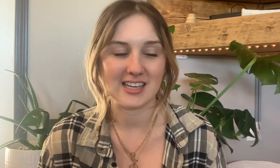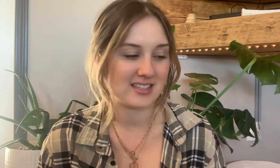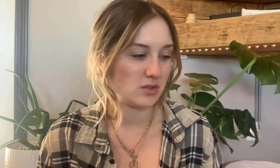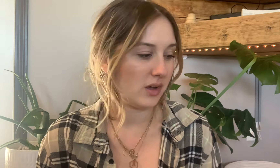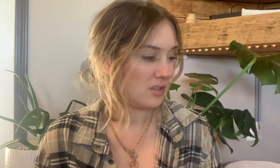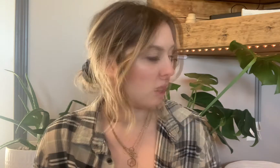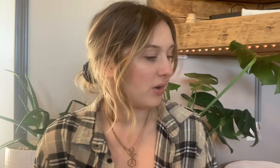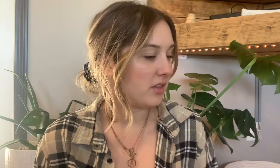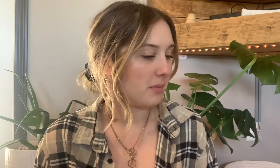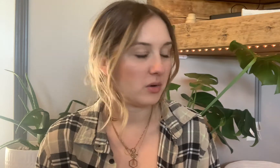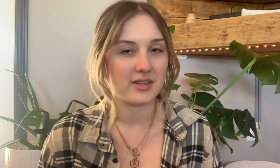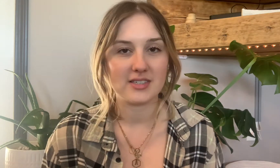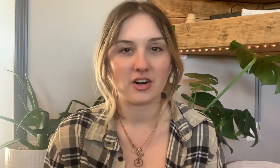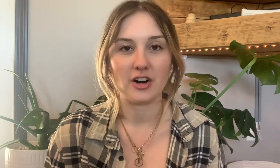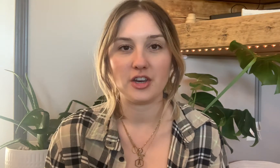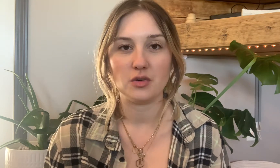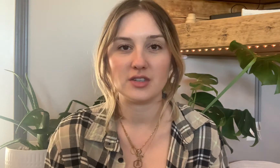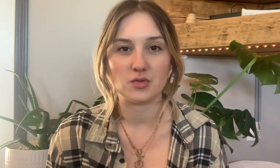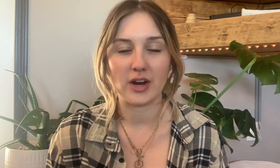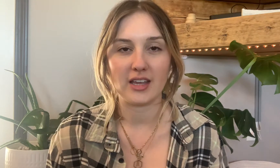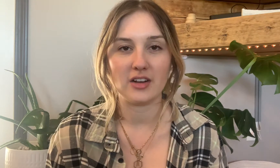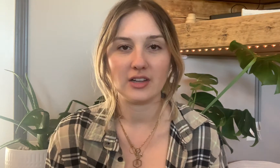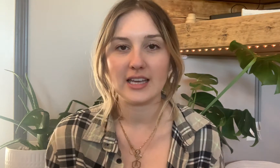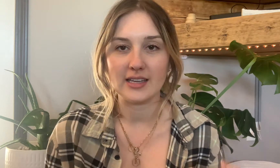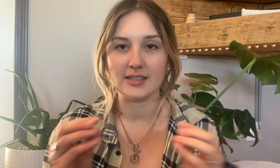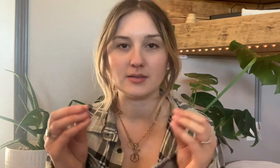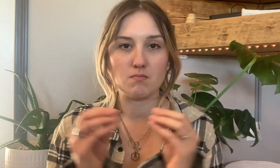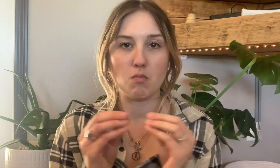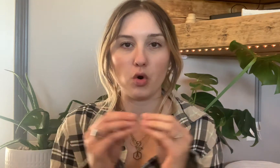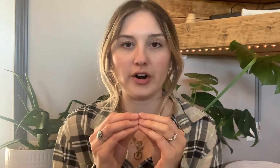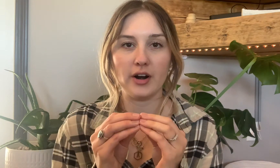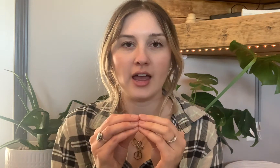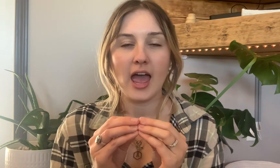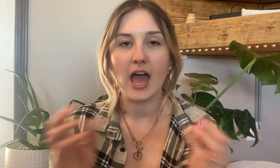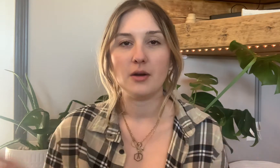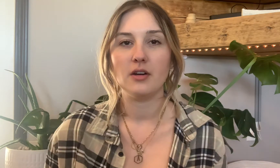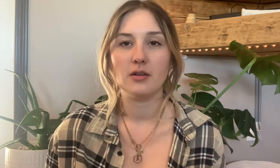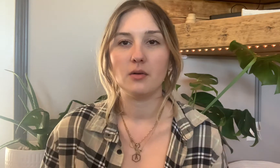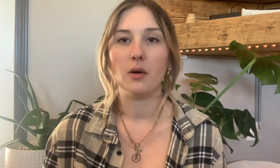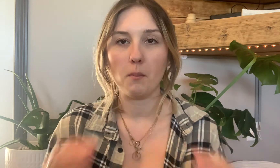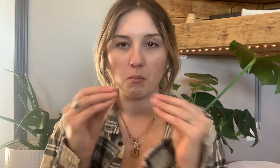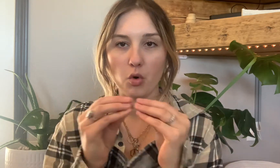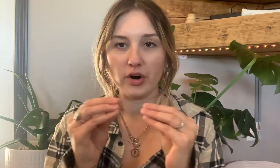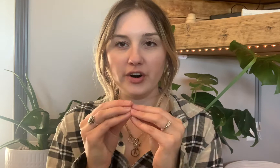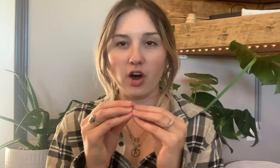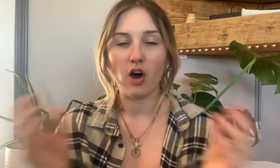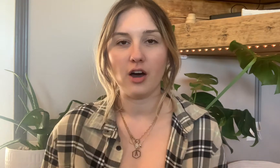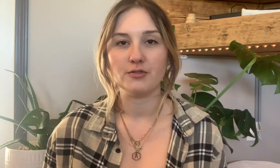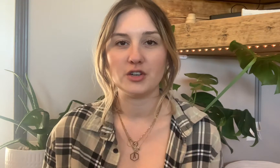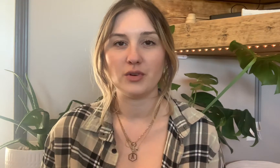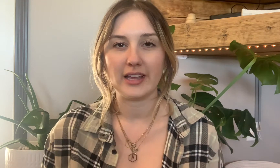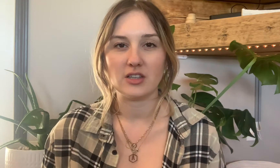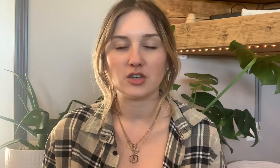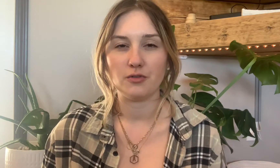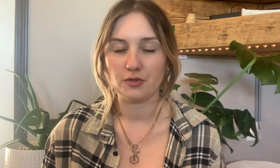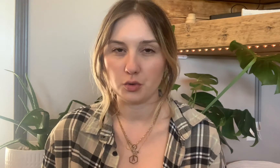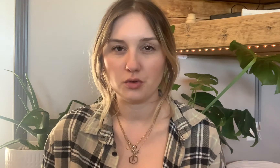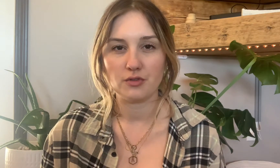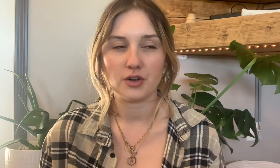as well. So one of the big ones that Arden uses regularly is more. And more often relates to food for